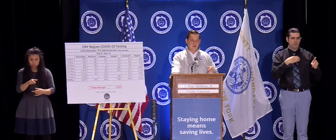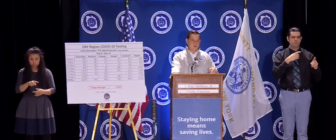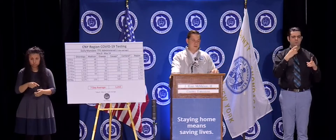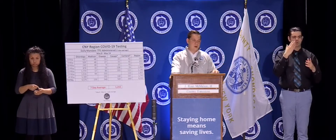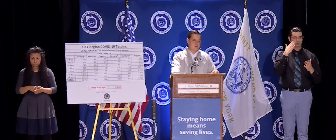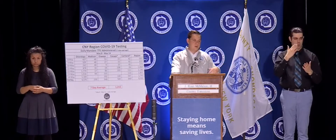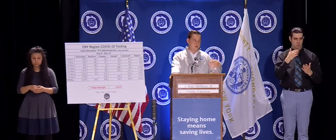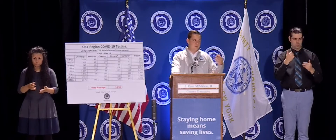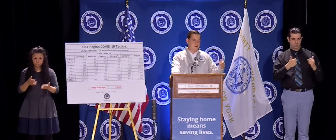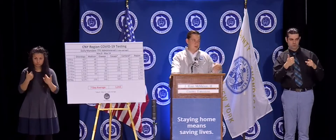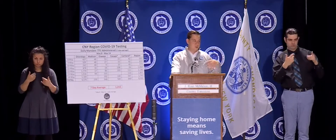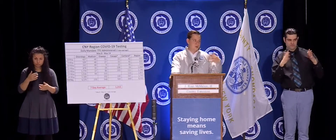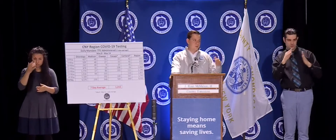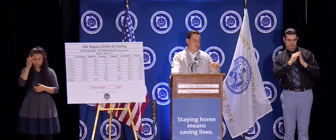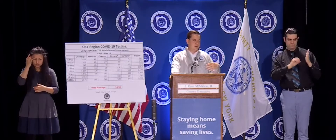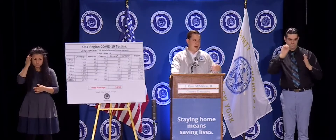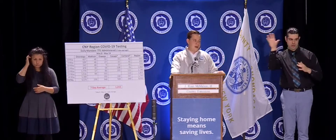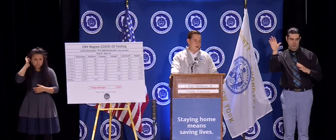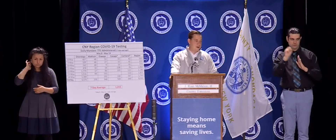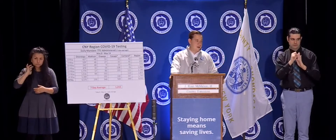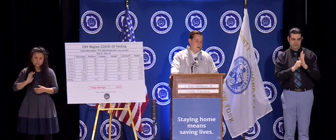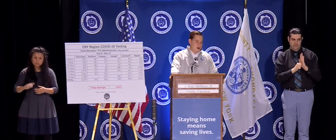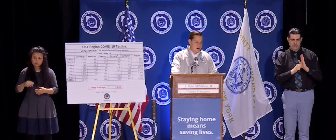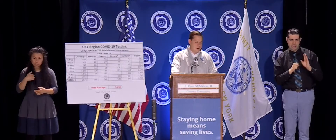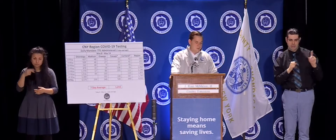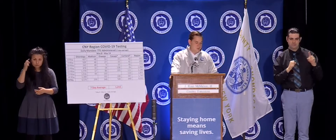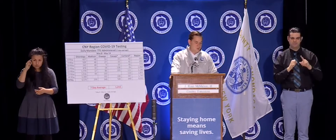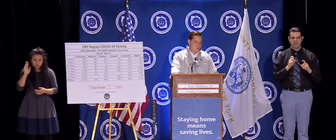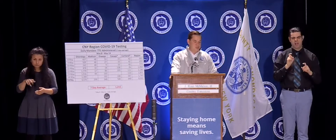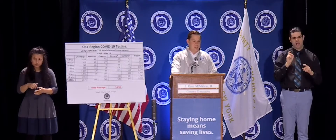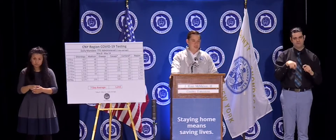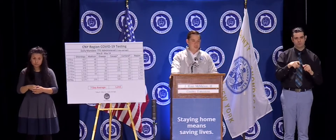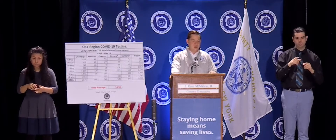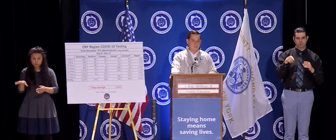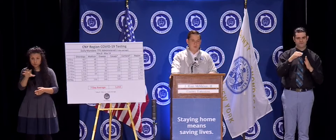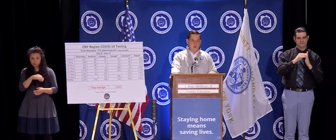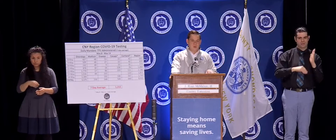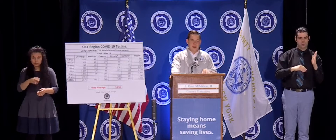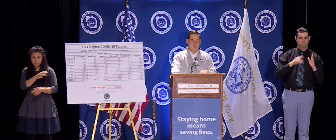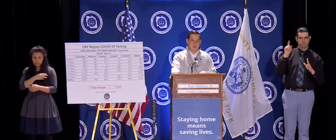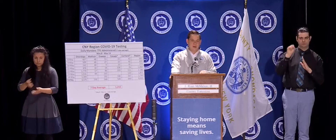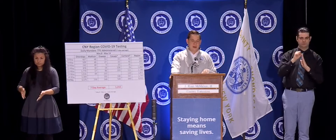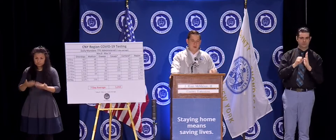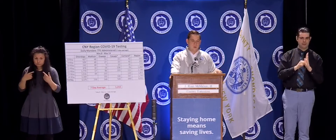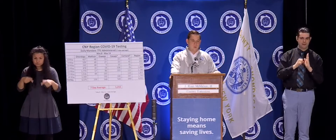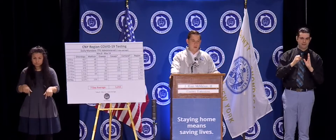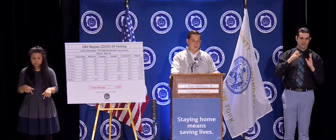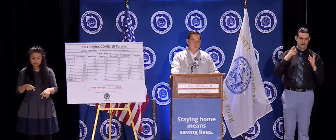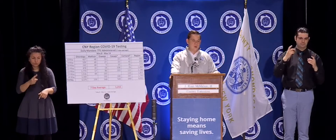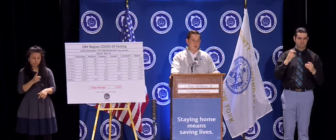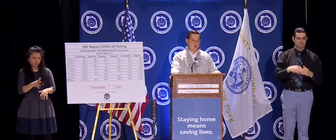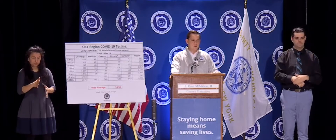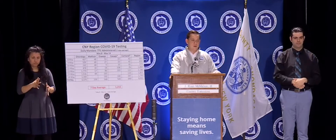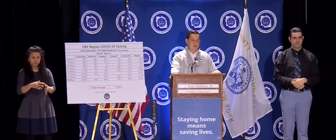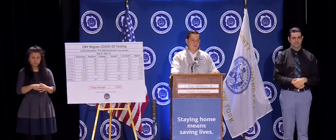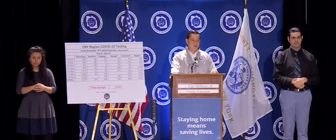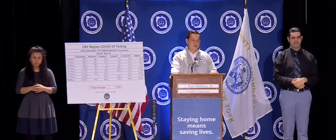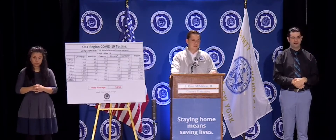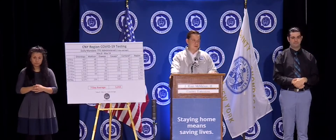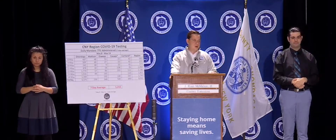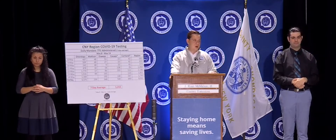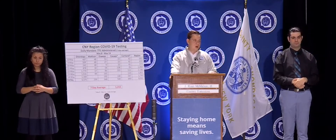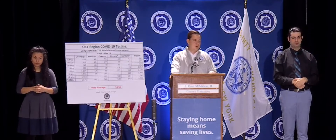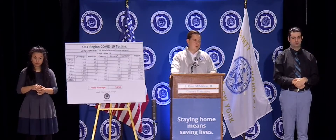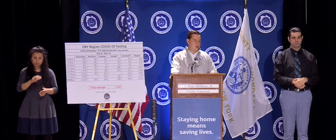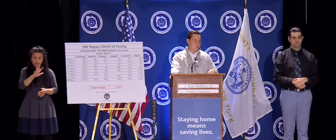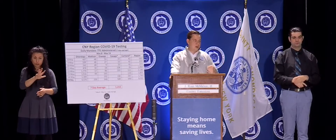today you can restart. We knew that there's going to be a little bit of a lag. We're changing up the way we operate at 911, so if you get a